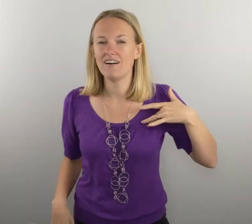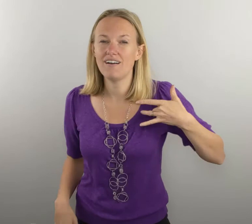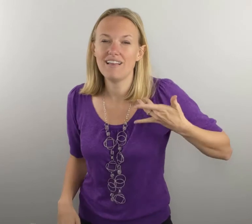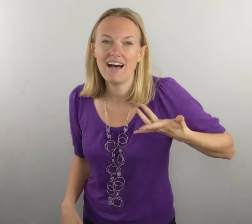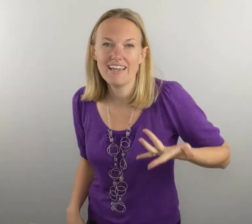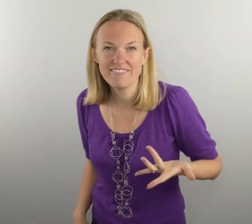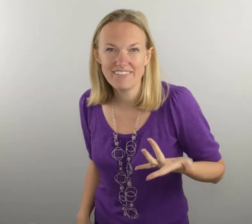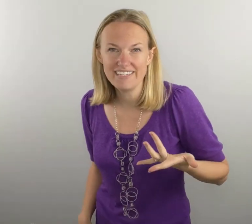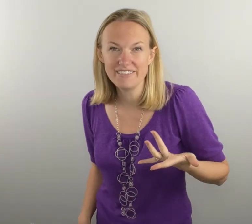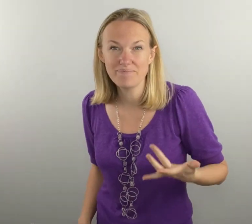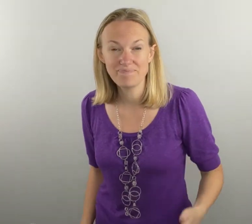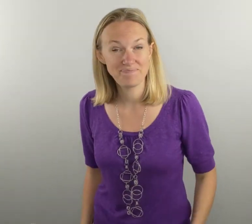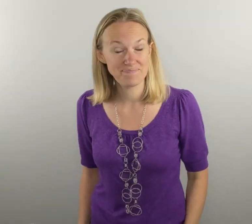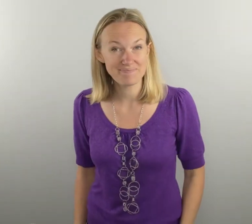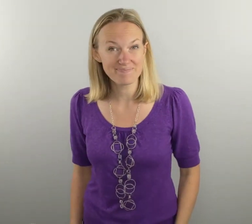all I feel.